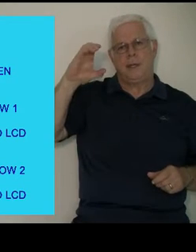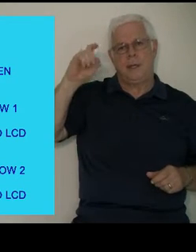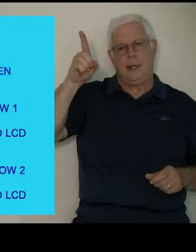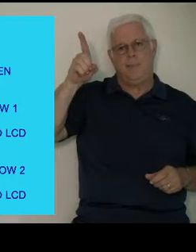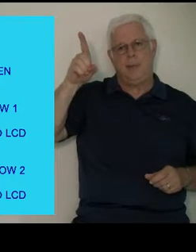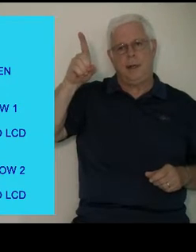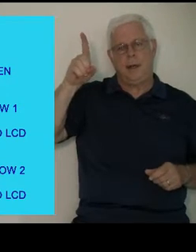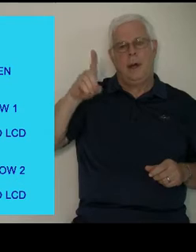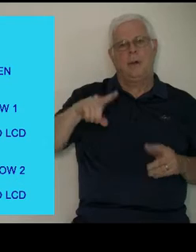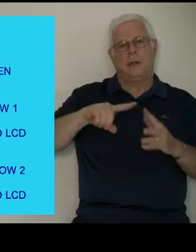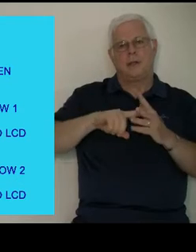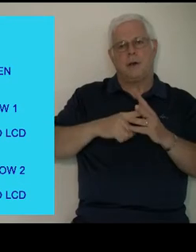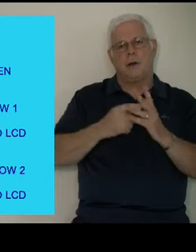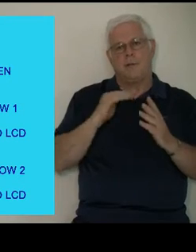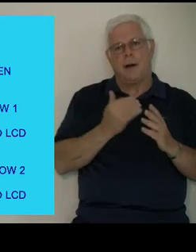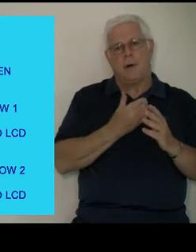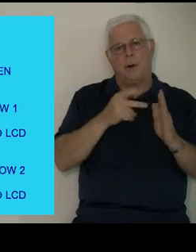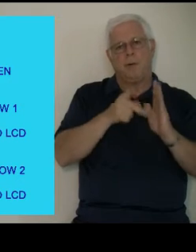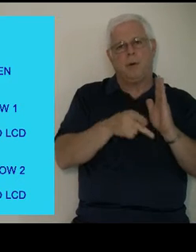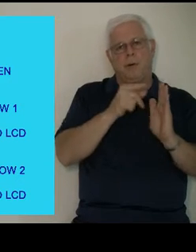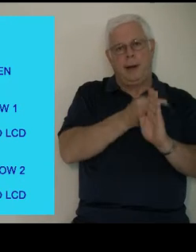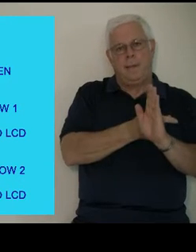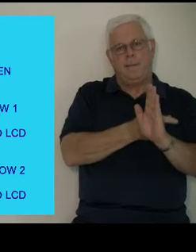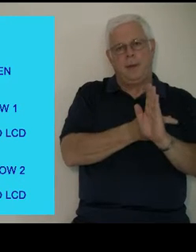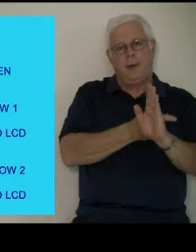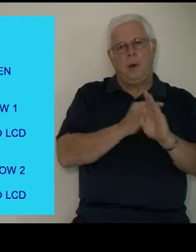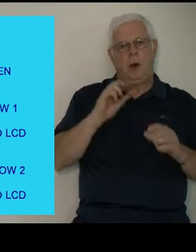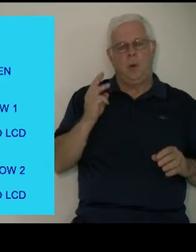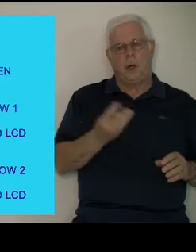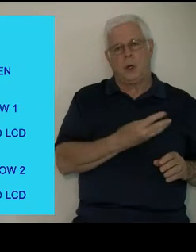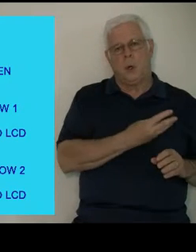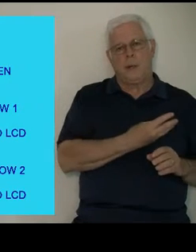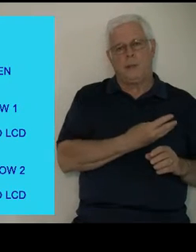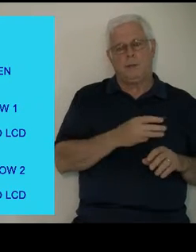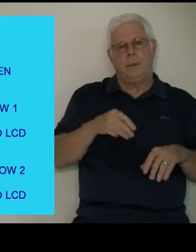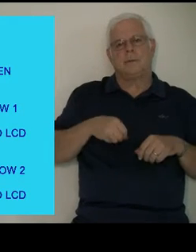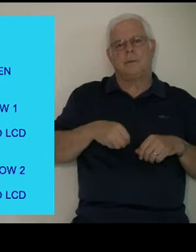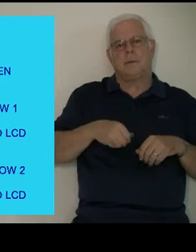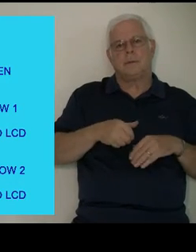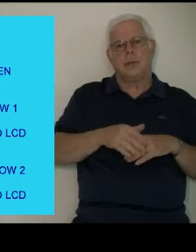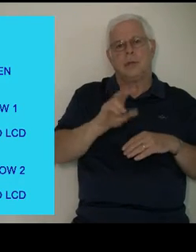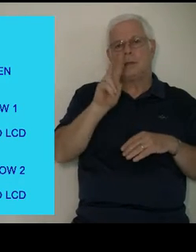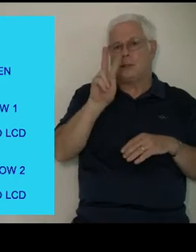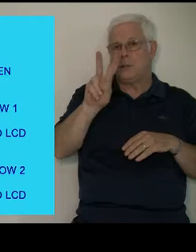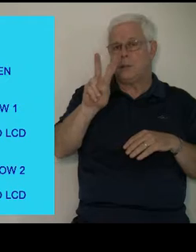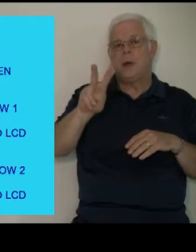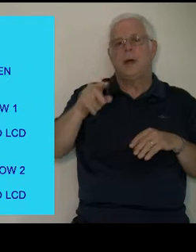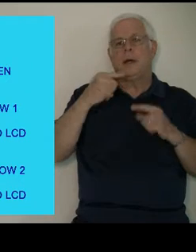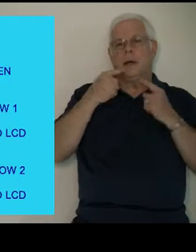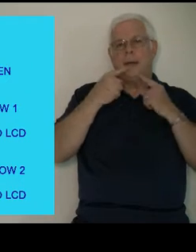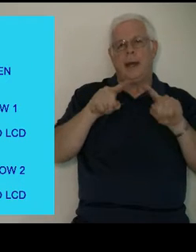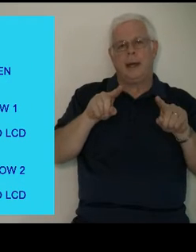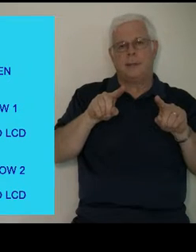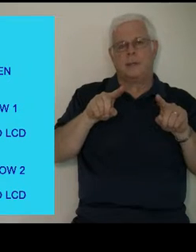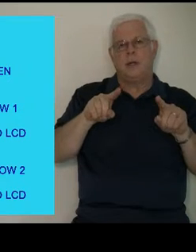LCD. Now at the start of our program, we're going to send 2 commands